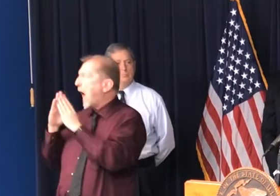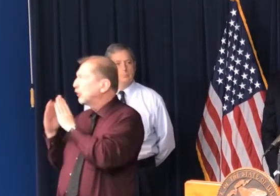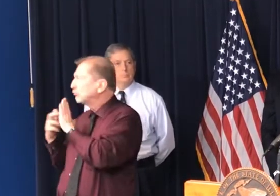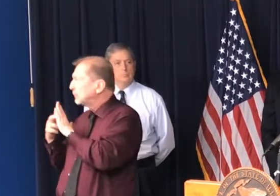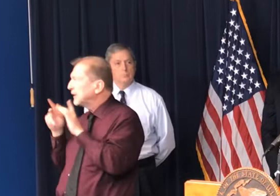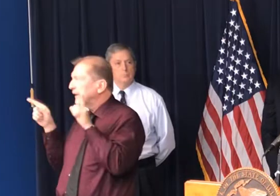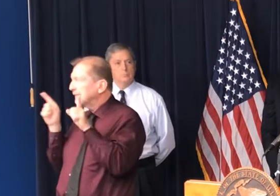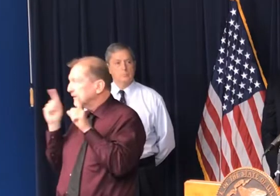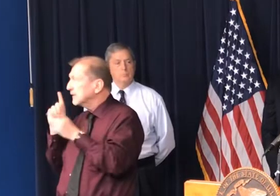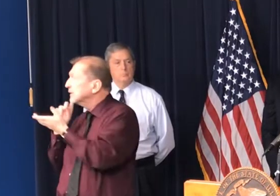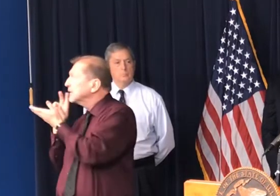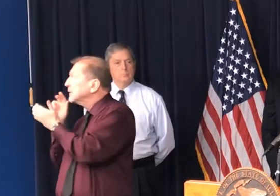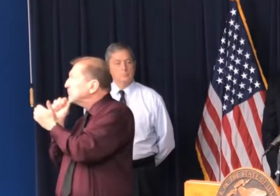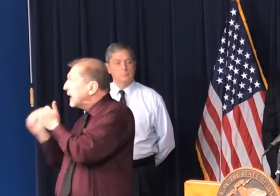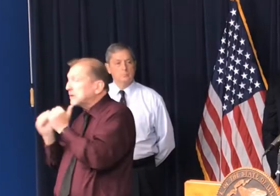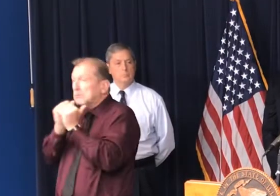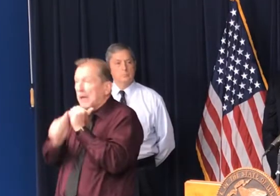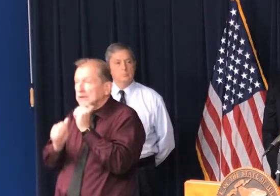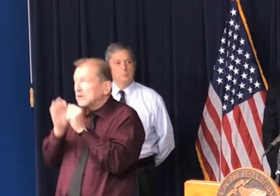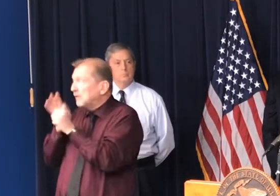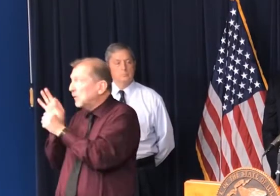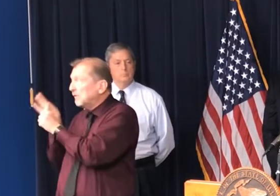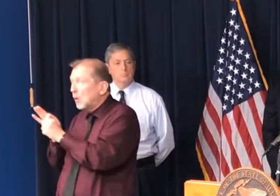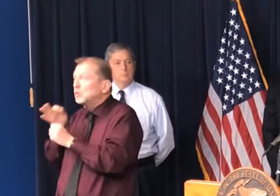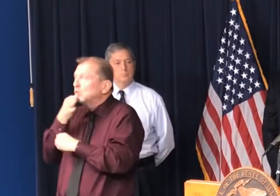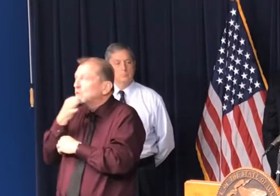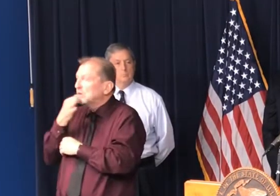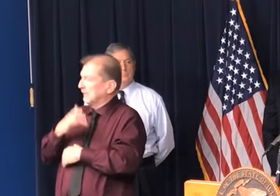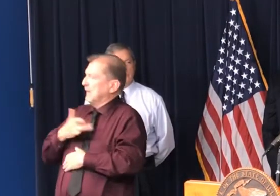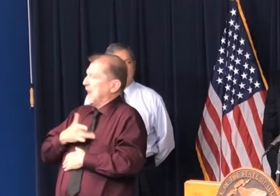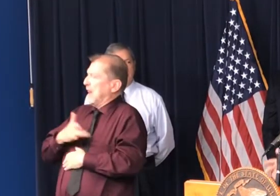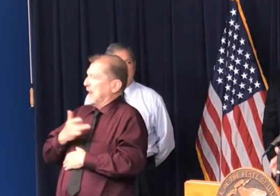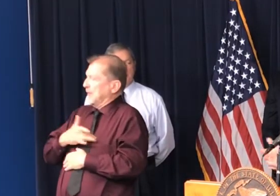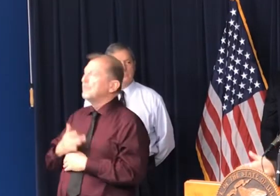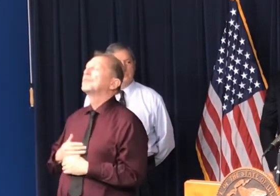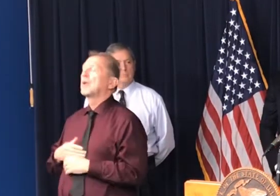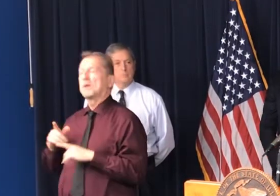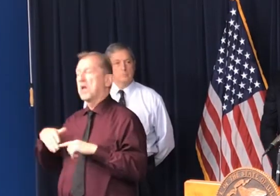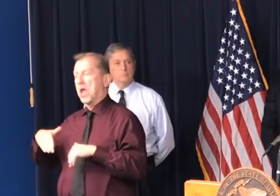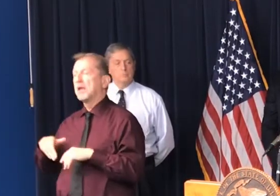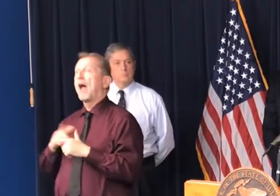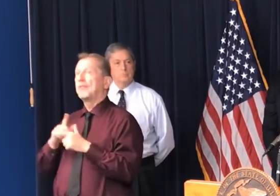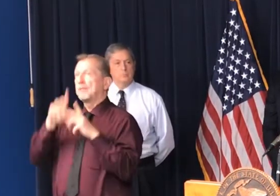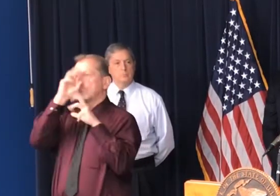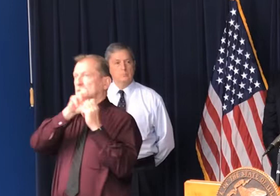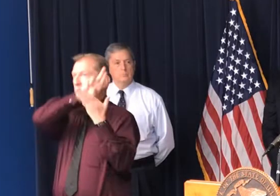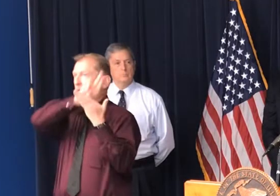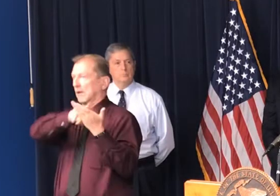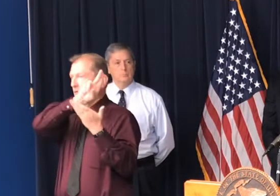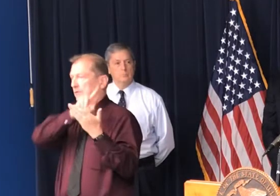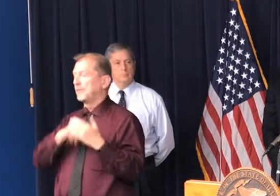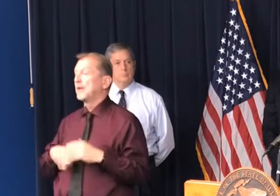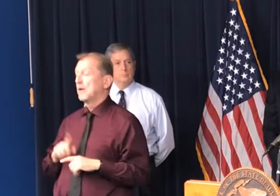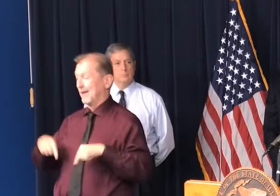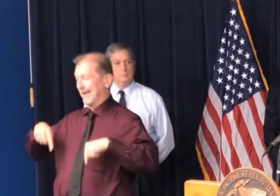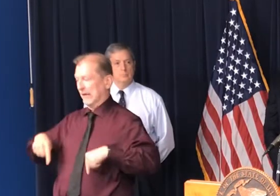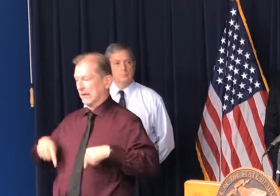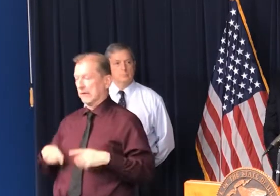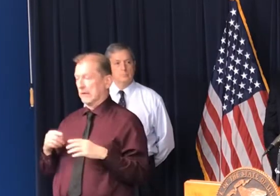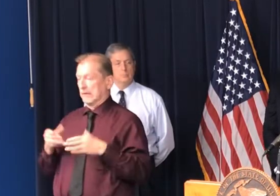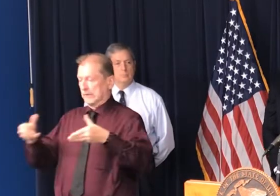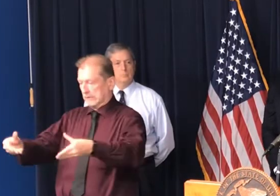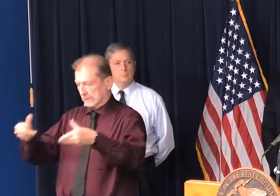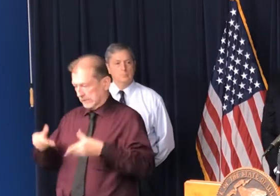the president, but we don't exactly know. The bill is being read and evaluated by